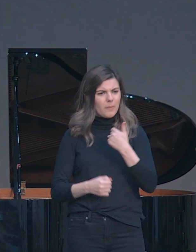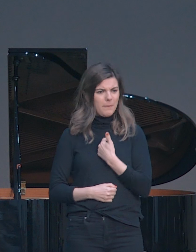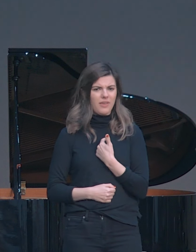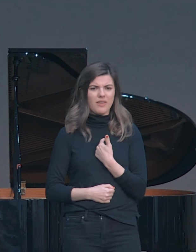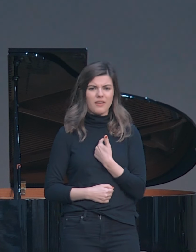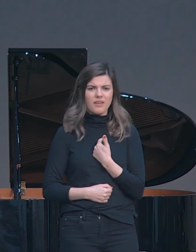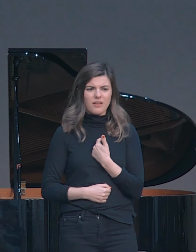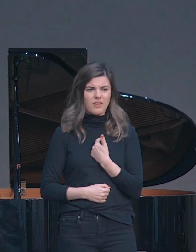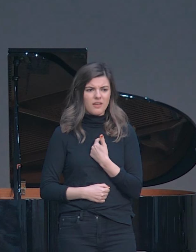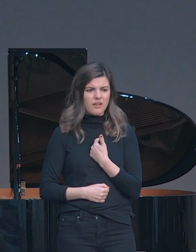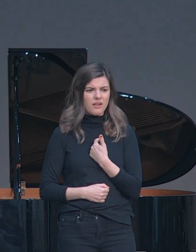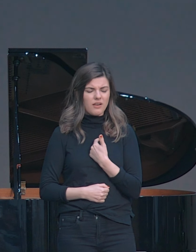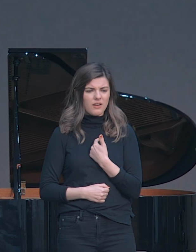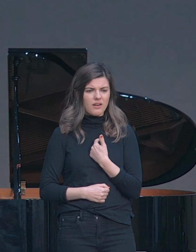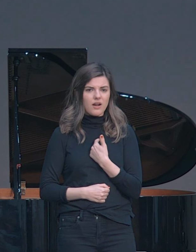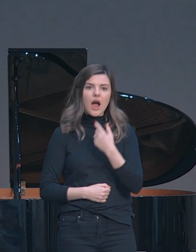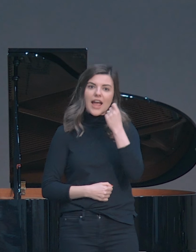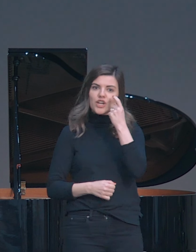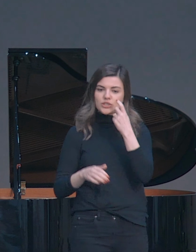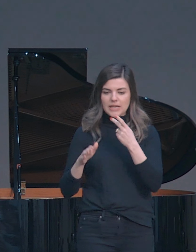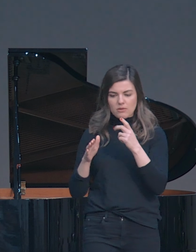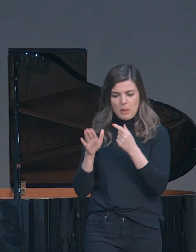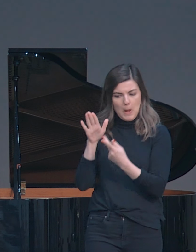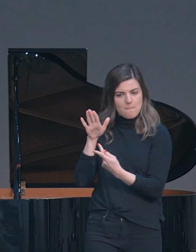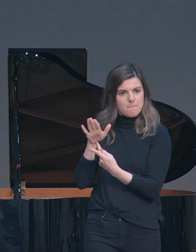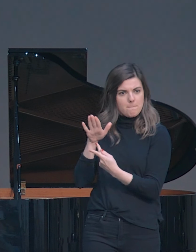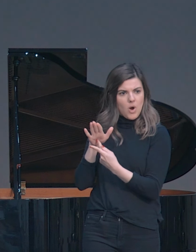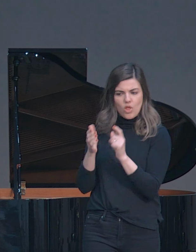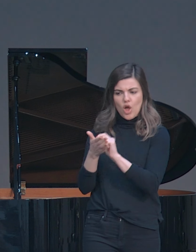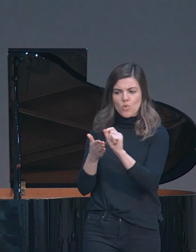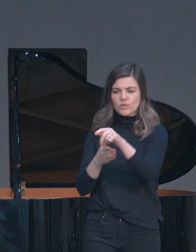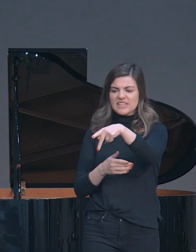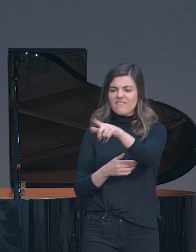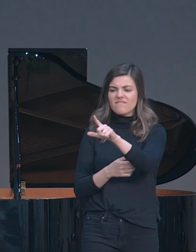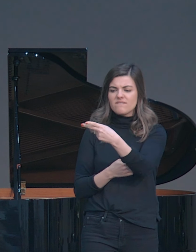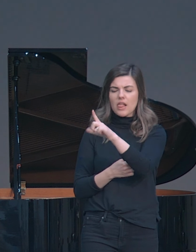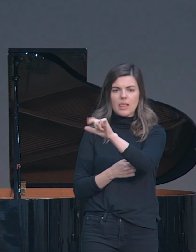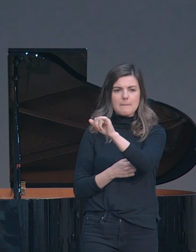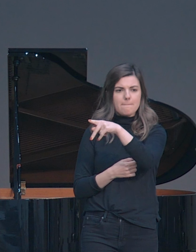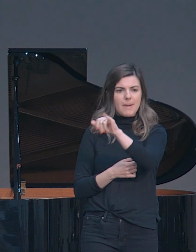I understand Paul's words to the church at Philippi